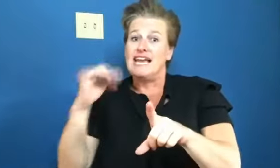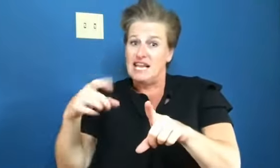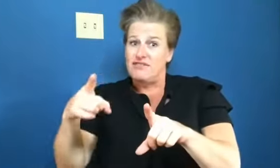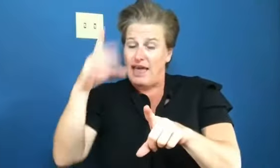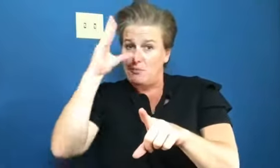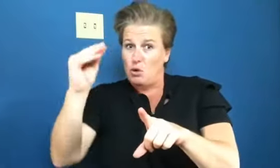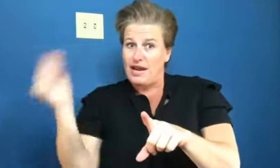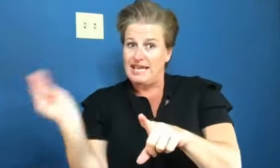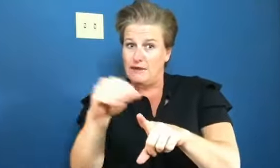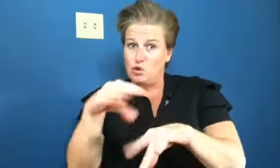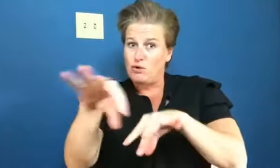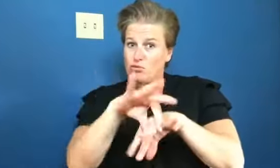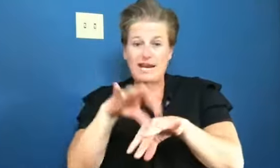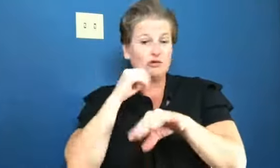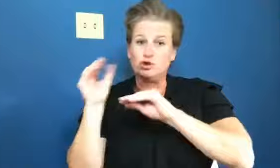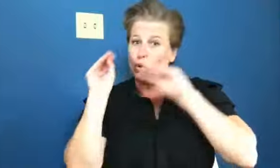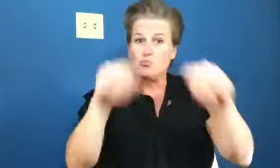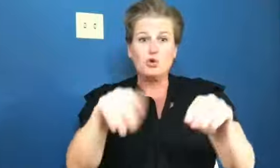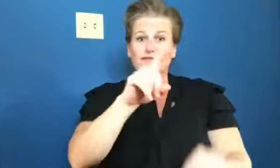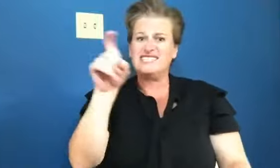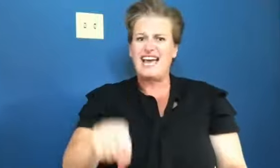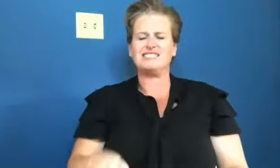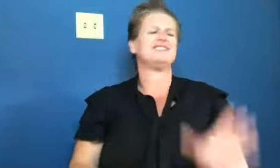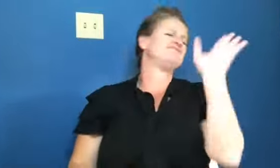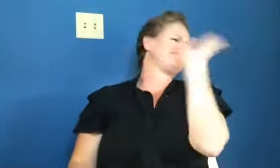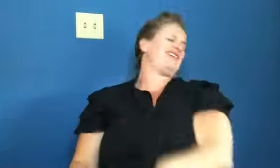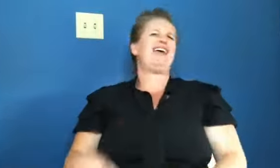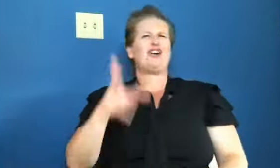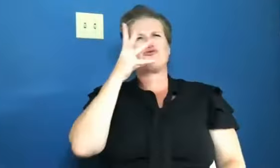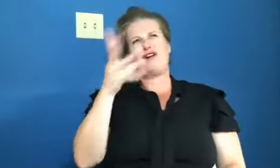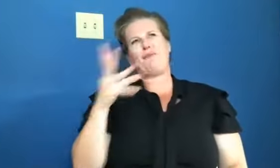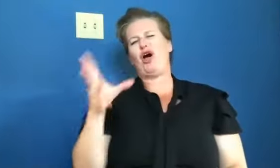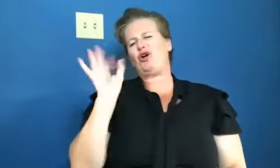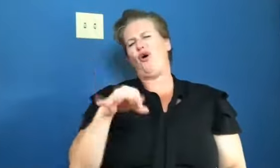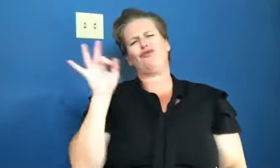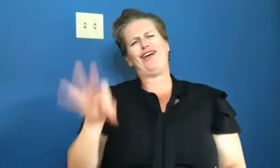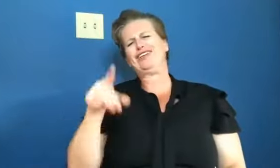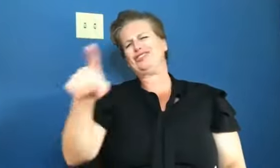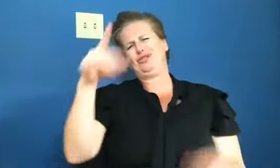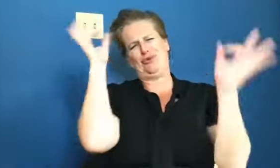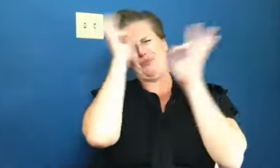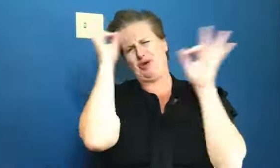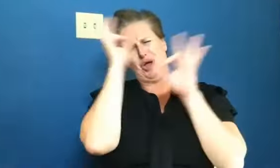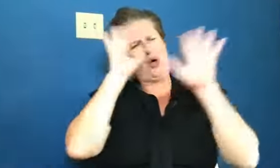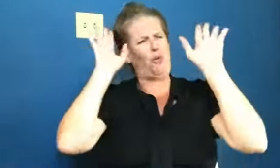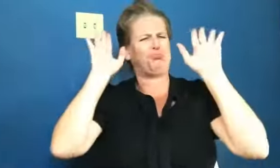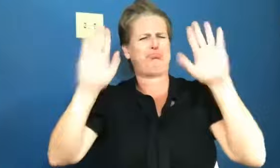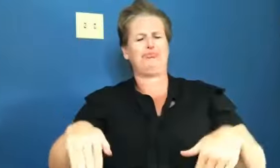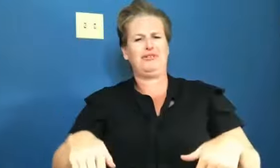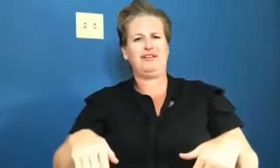moved to Texas. I said, Grandma, you're old-fashioned. You don't know what you're talking about. I've got to figure out. I need to fix things in place. I got to get my